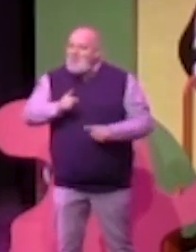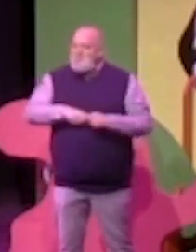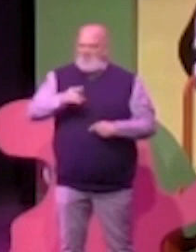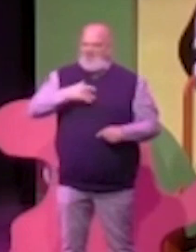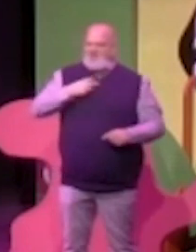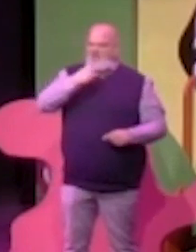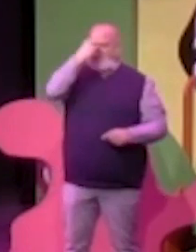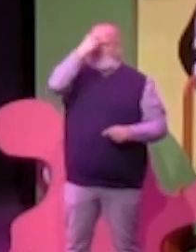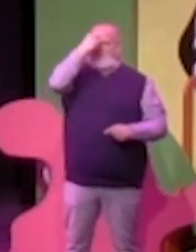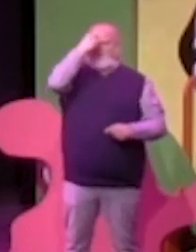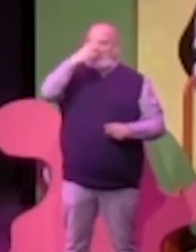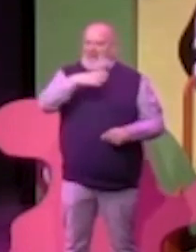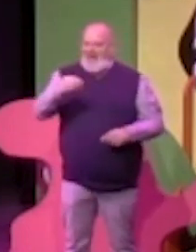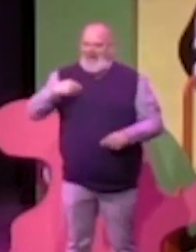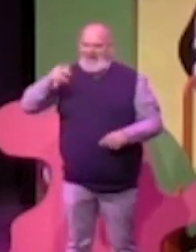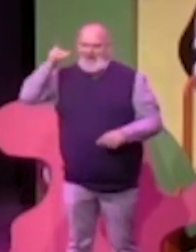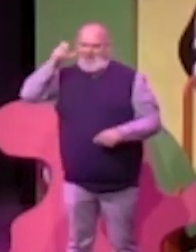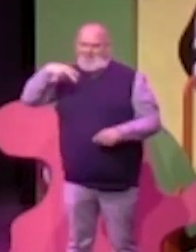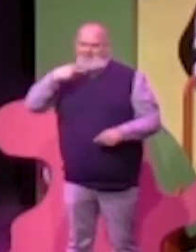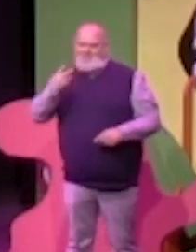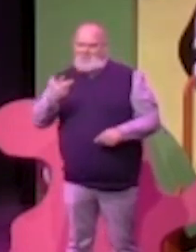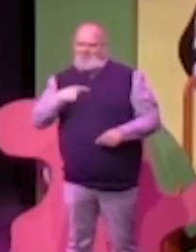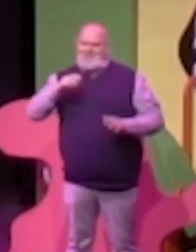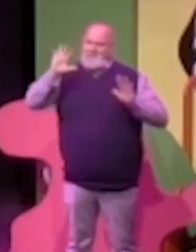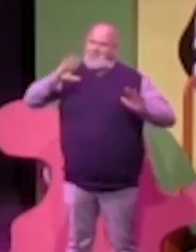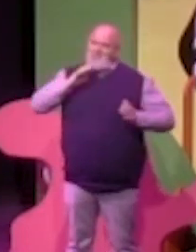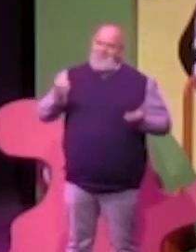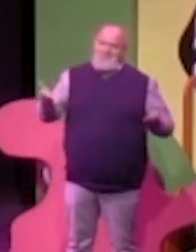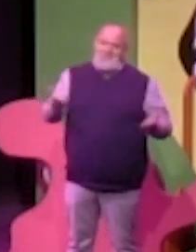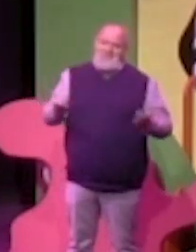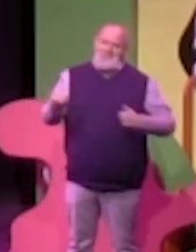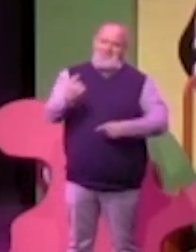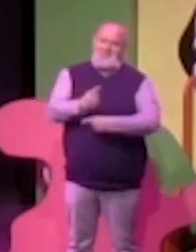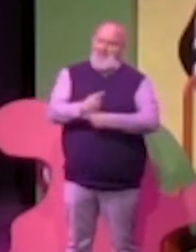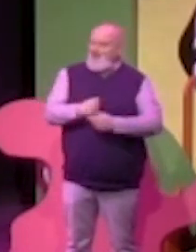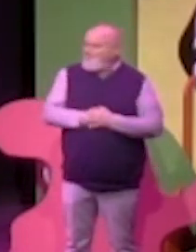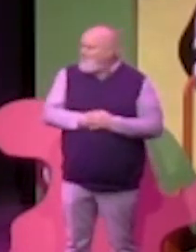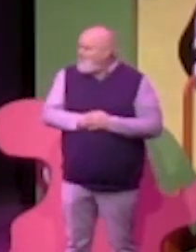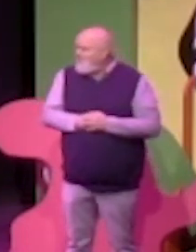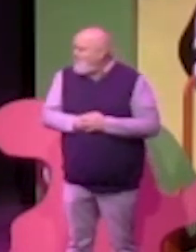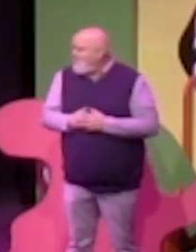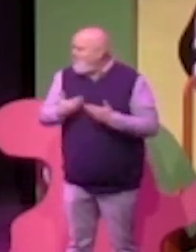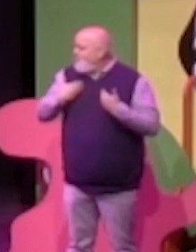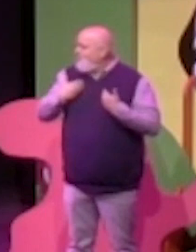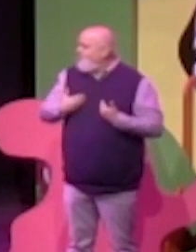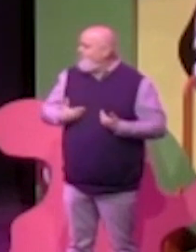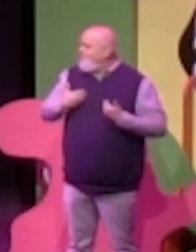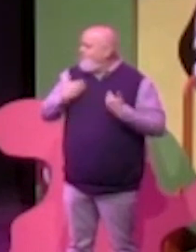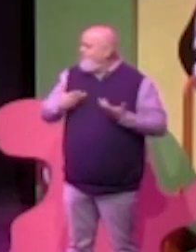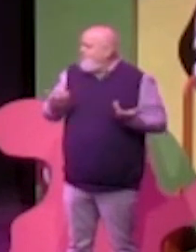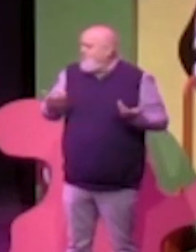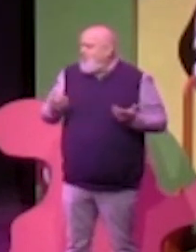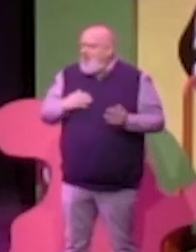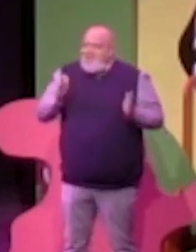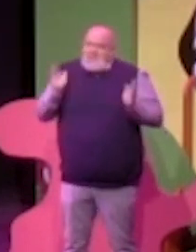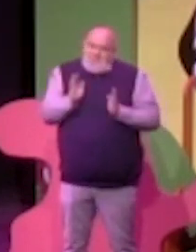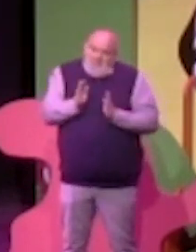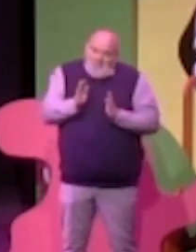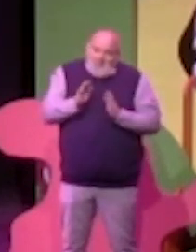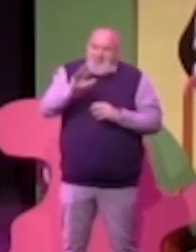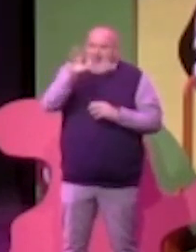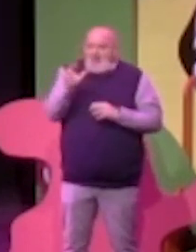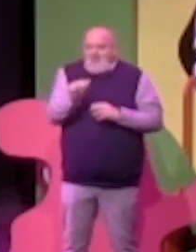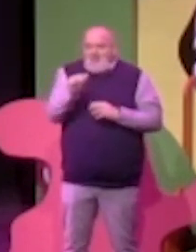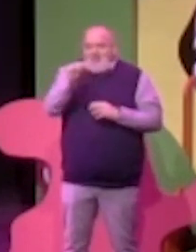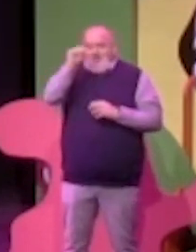my own voice. But it's great to be with everybody today. I am a relatively petite